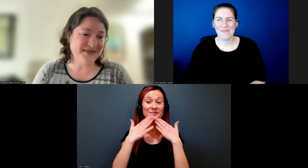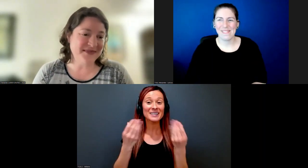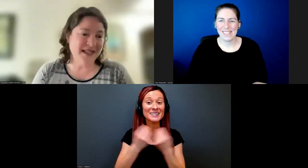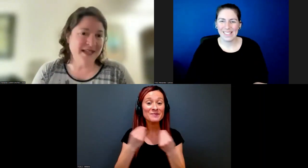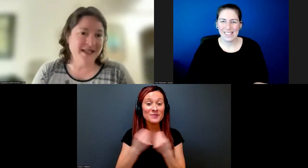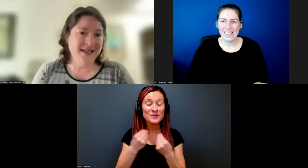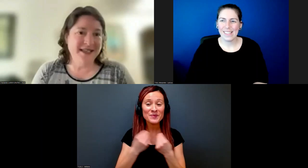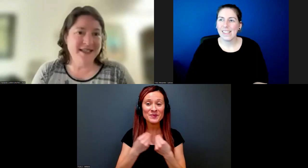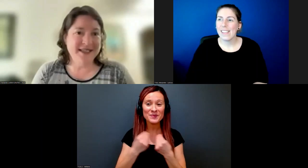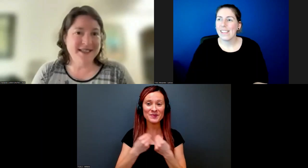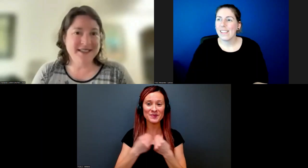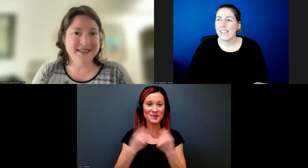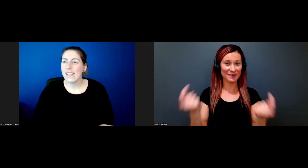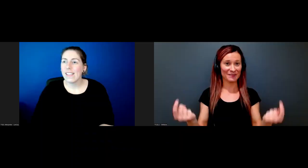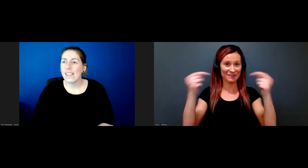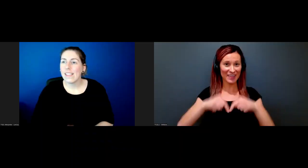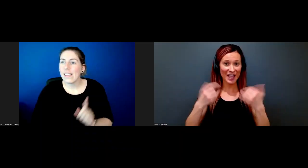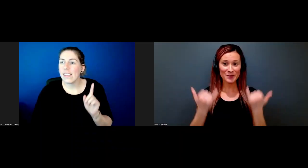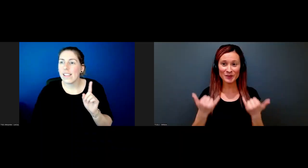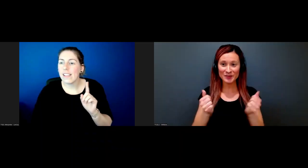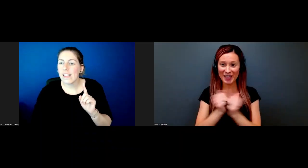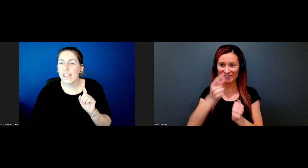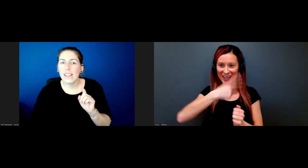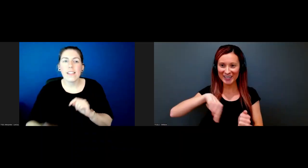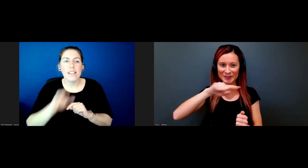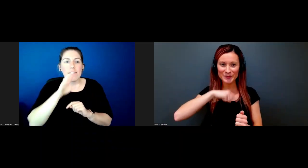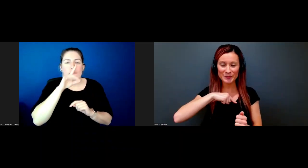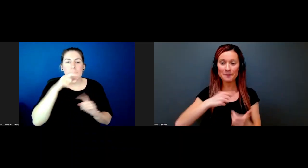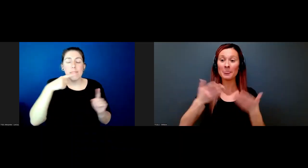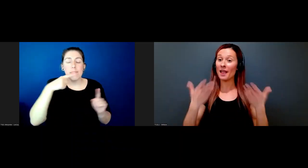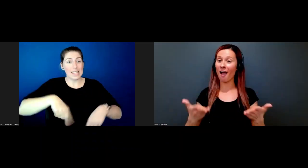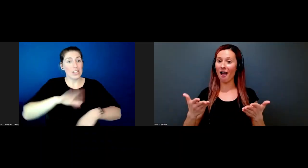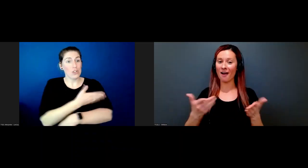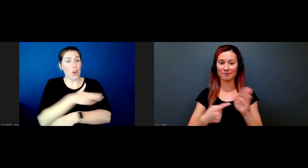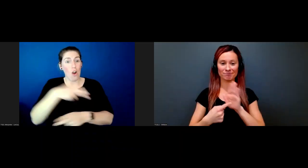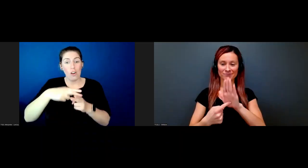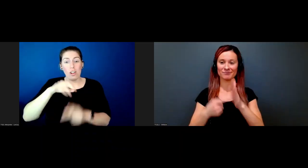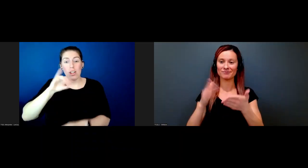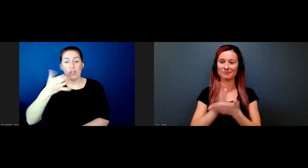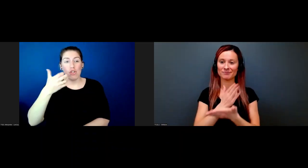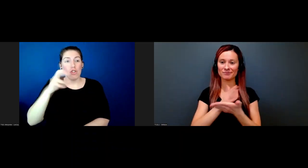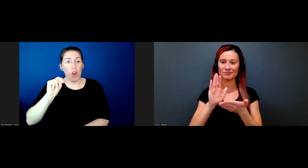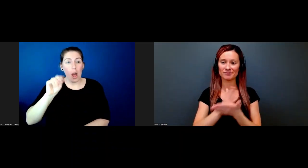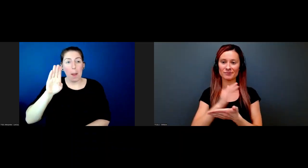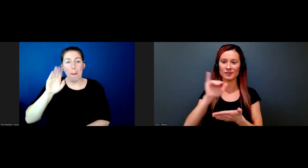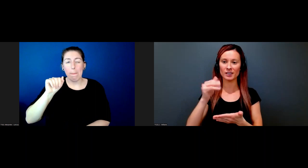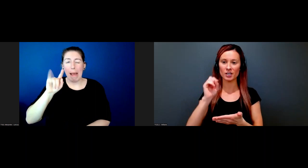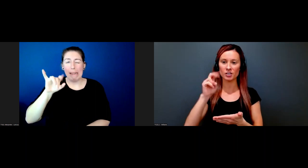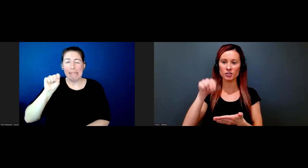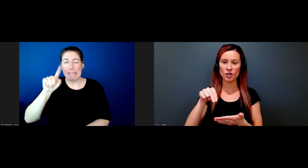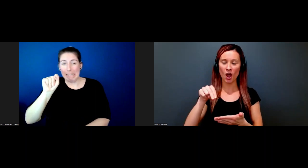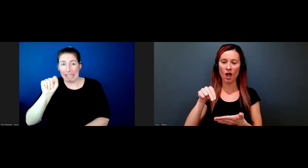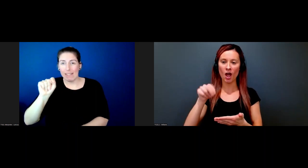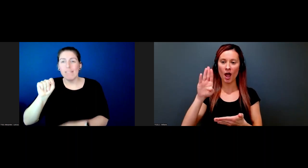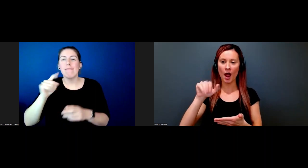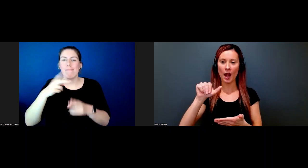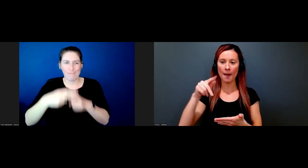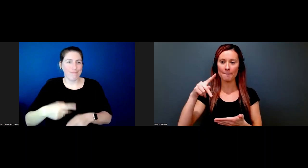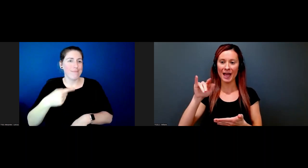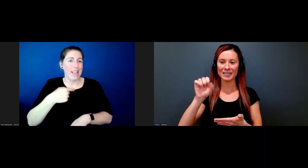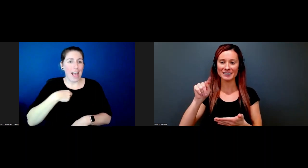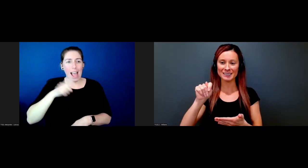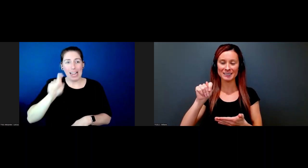This is John Batiste's song, I Need You, because we all need each other. Enjoy your day,